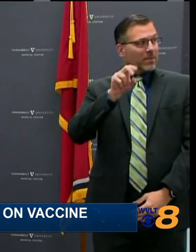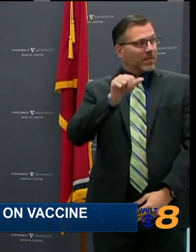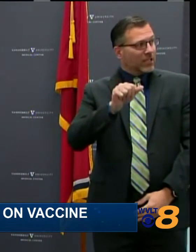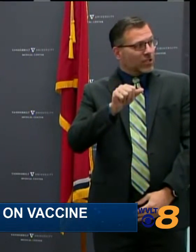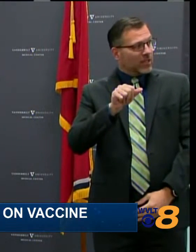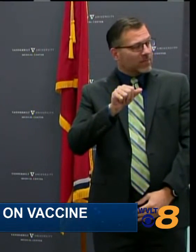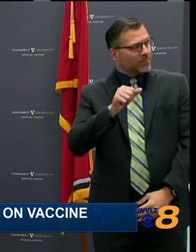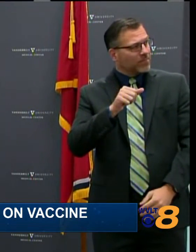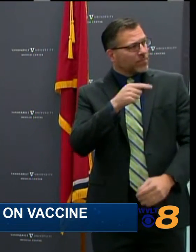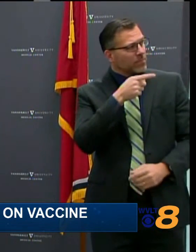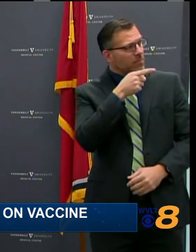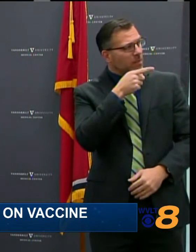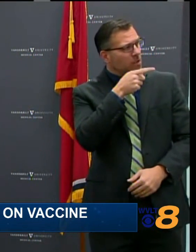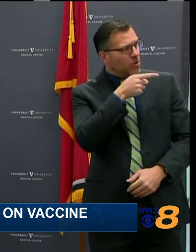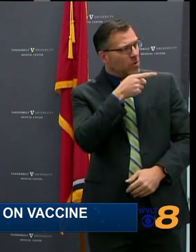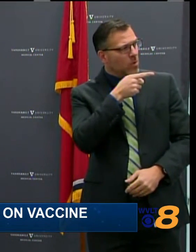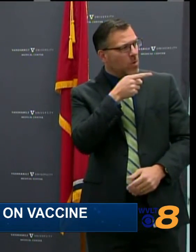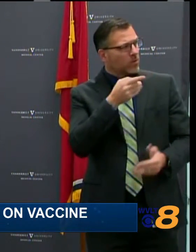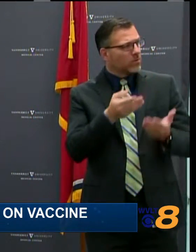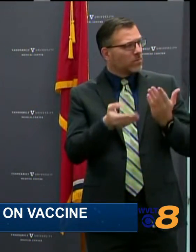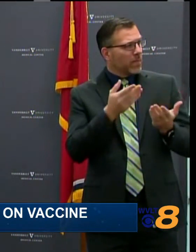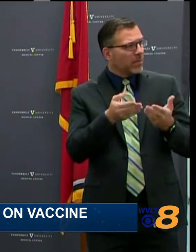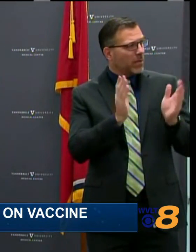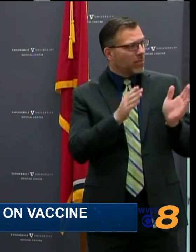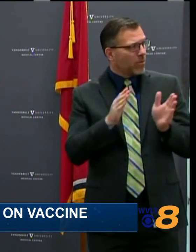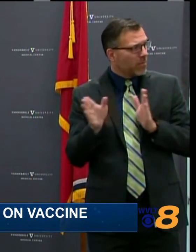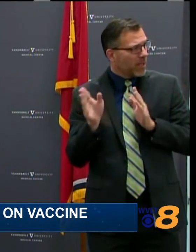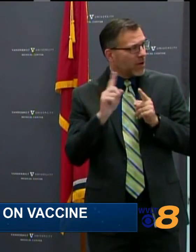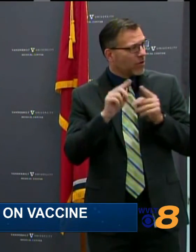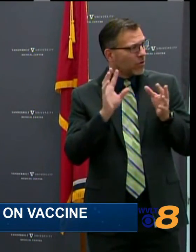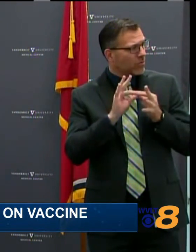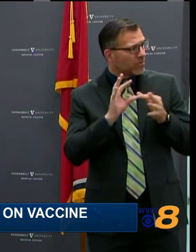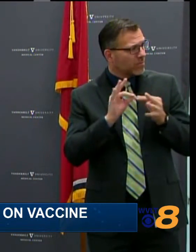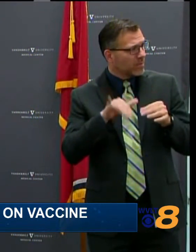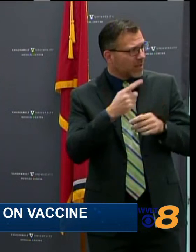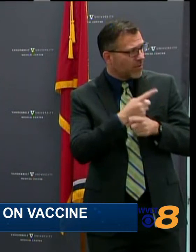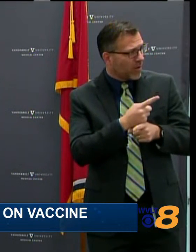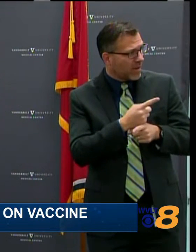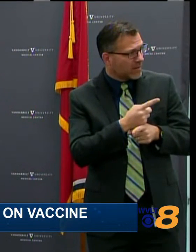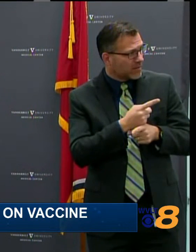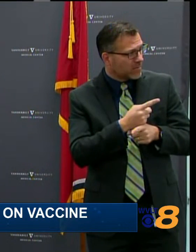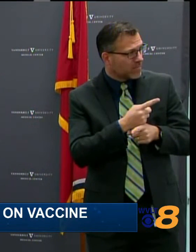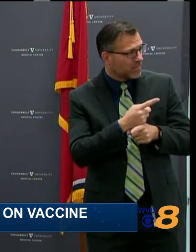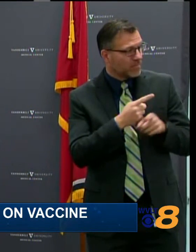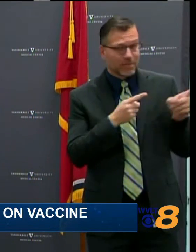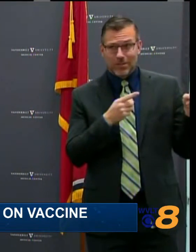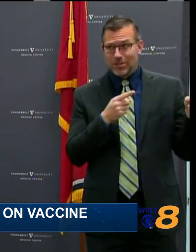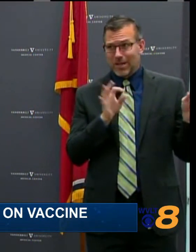Tisha, I think you might have been prepared to make a remark or two. Is that right?